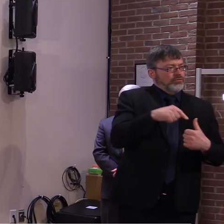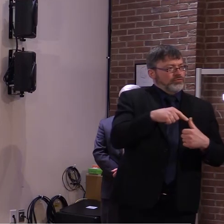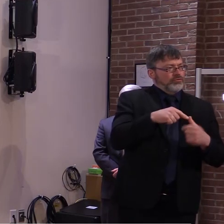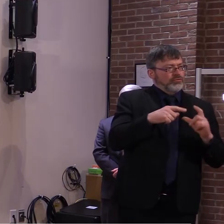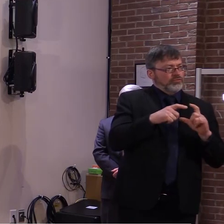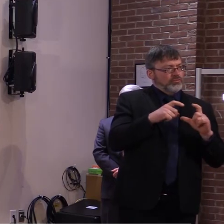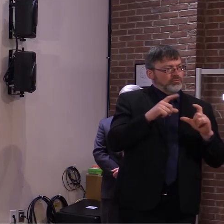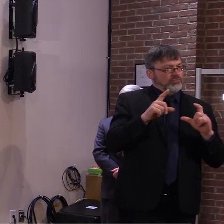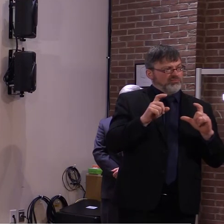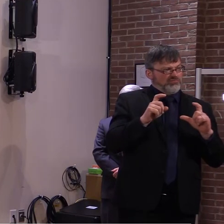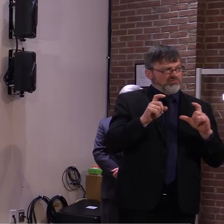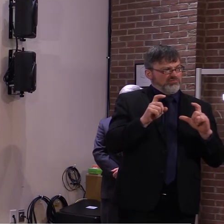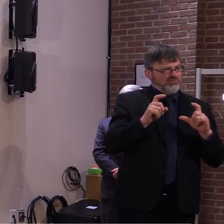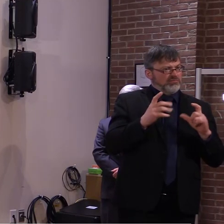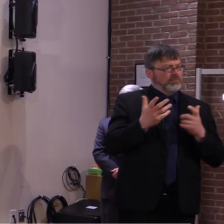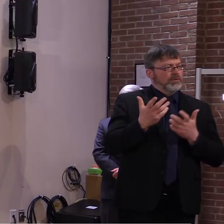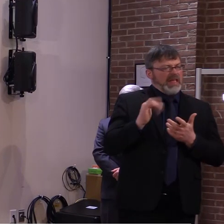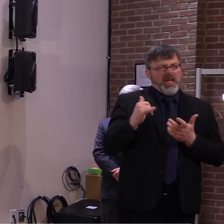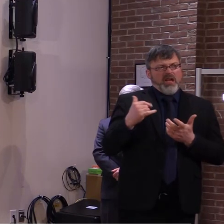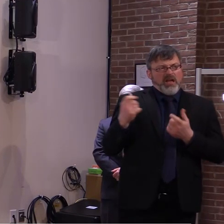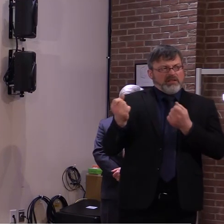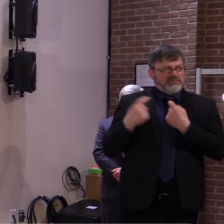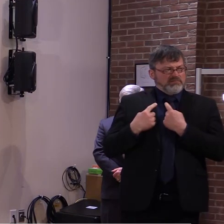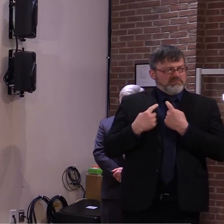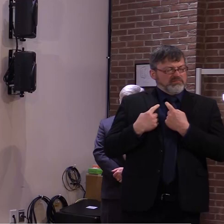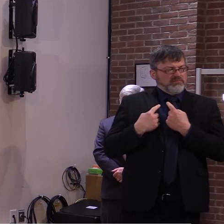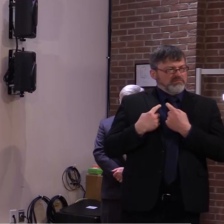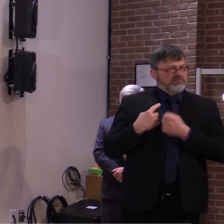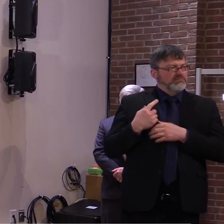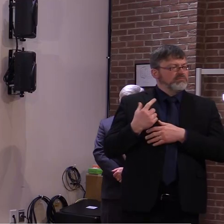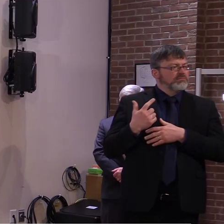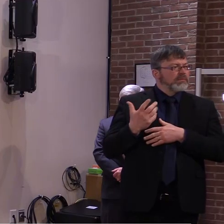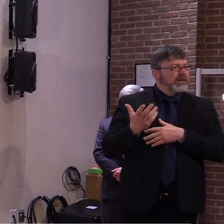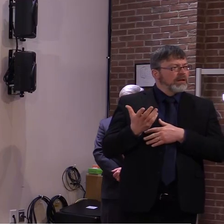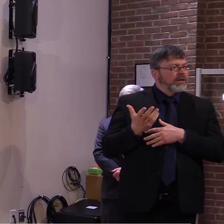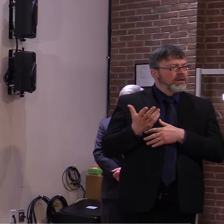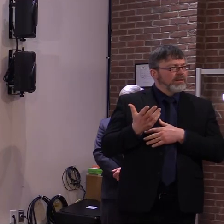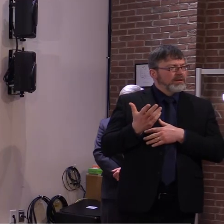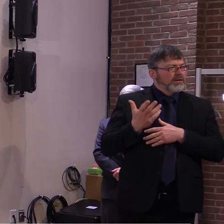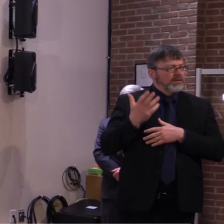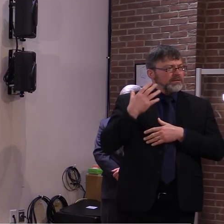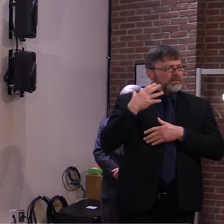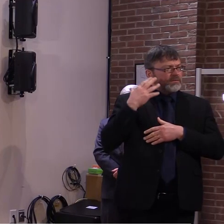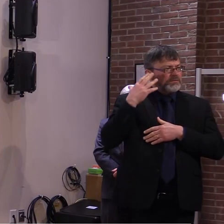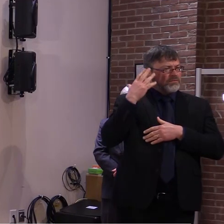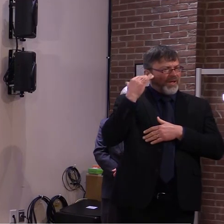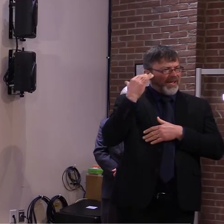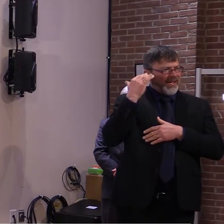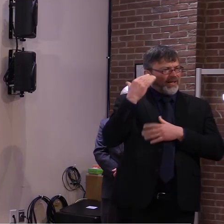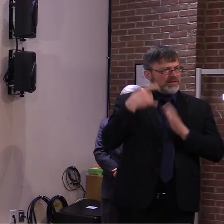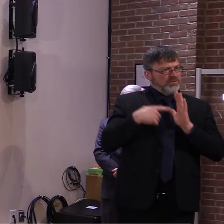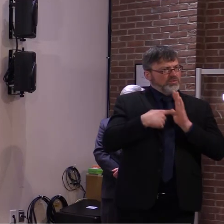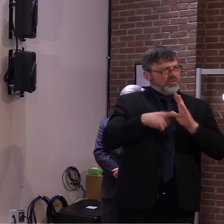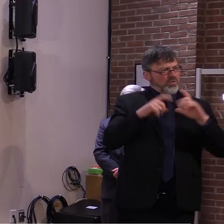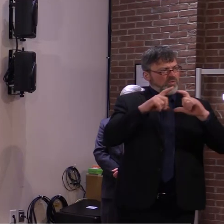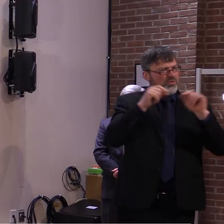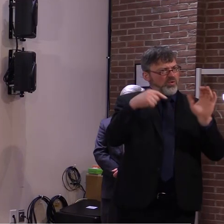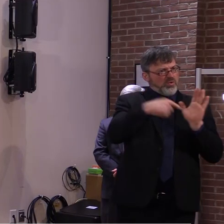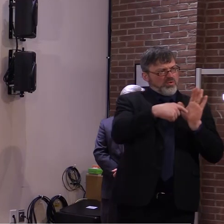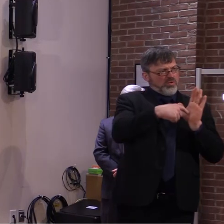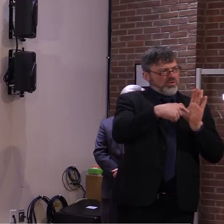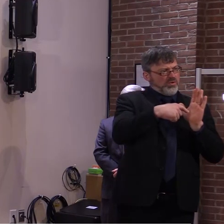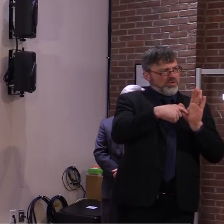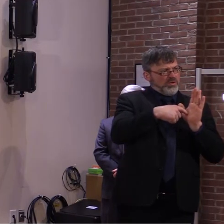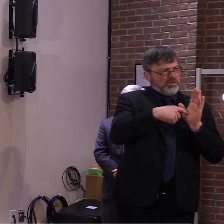concerned about the purpose of this. The reader, either